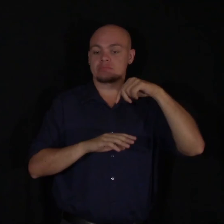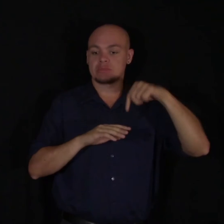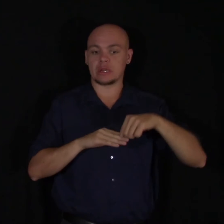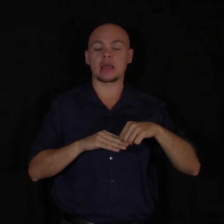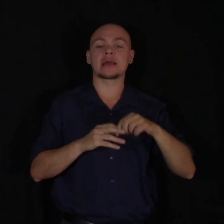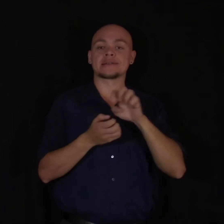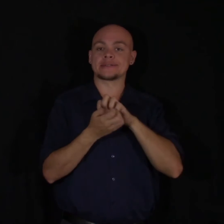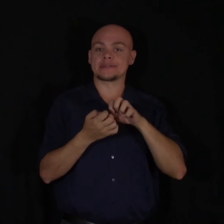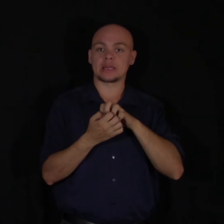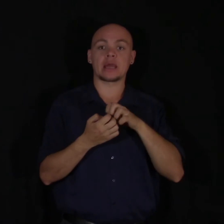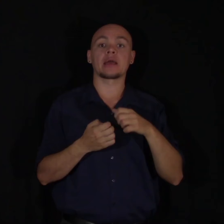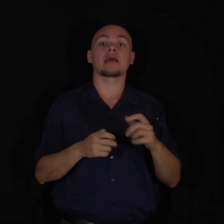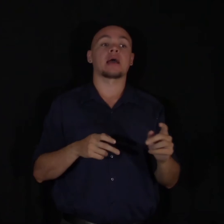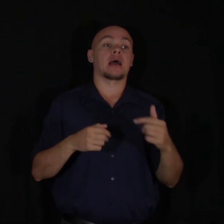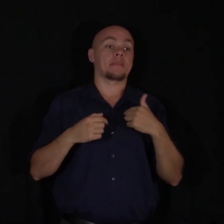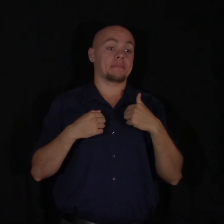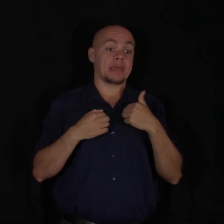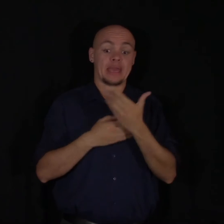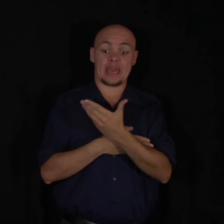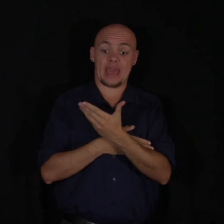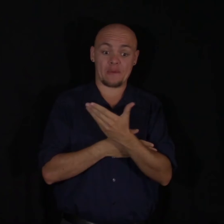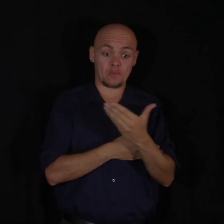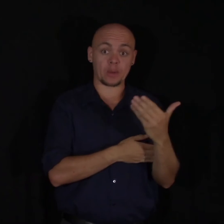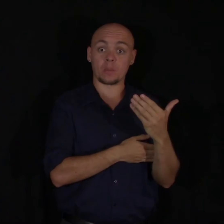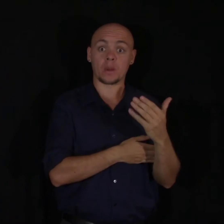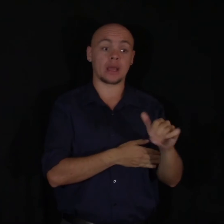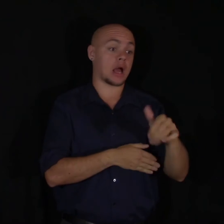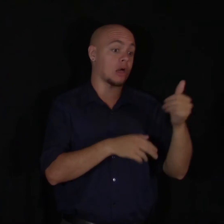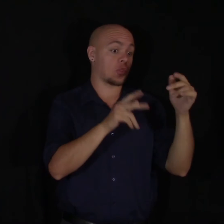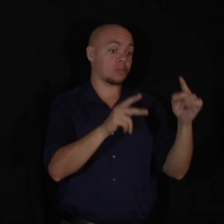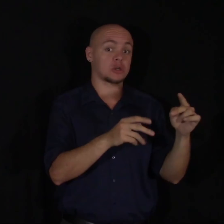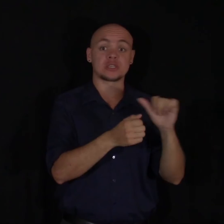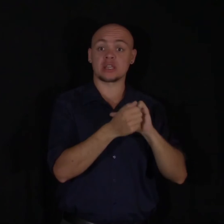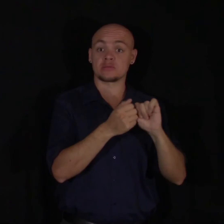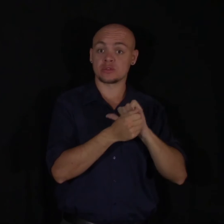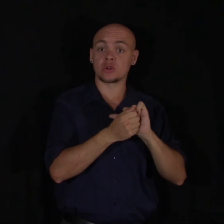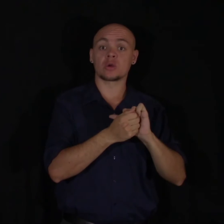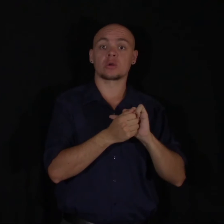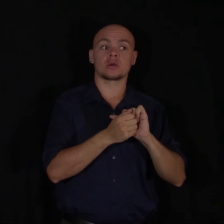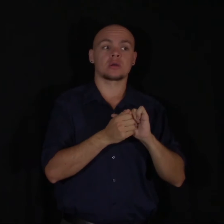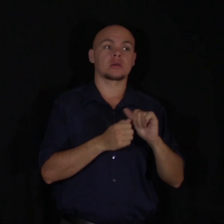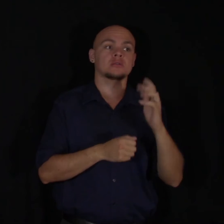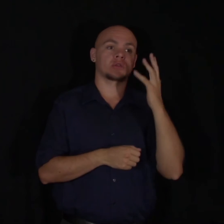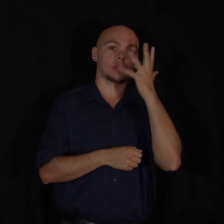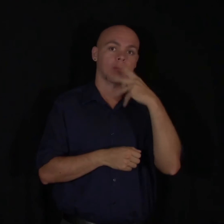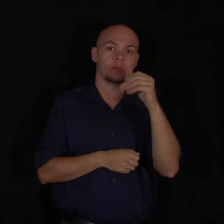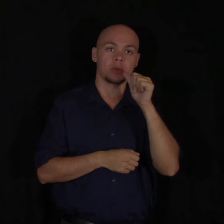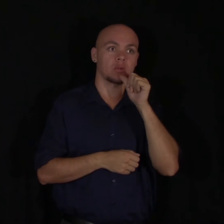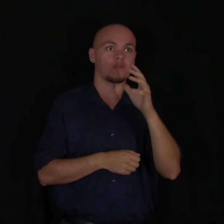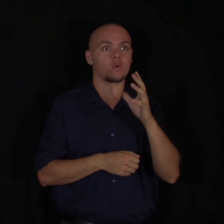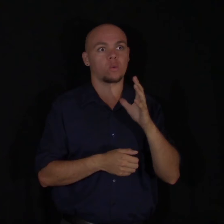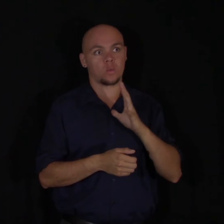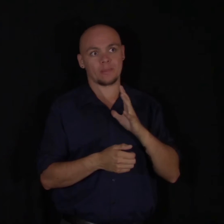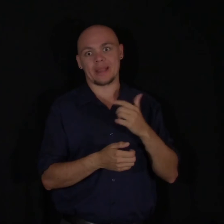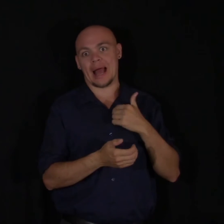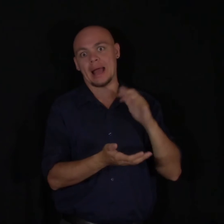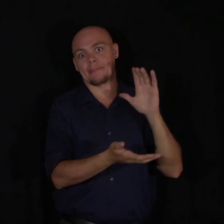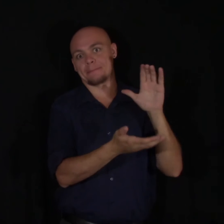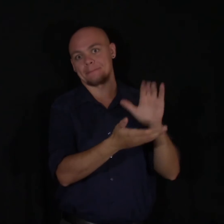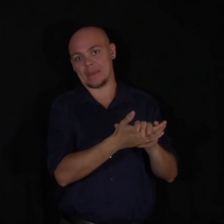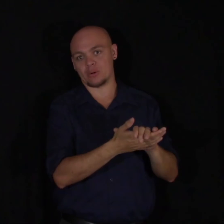and cared for physically by another human being. Fortunately, she's a gorgeous woman that I married.